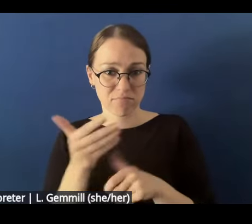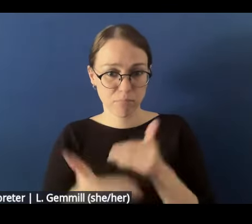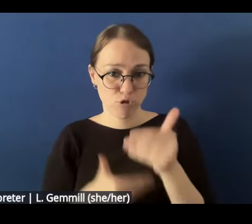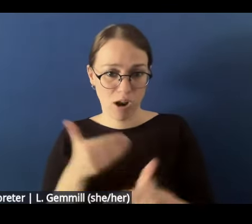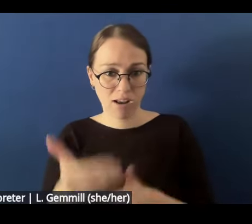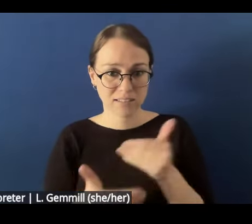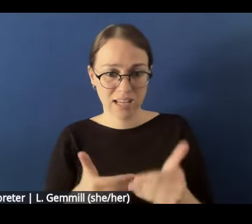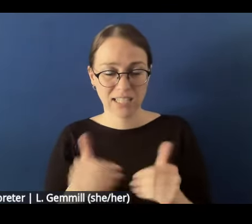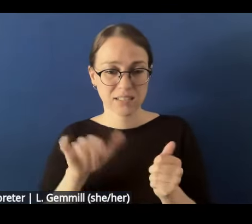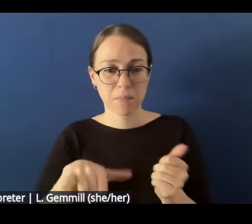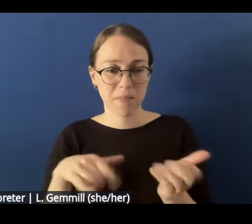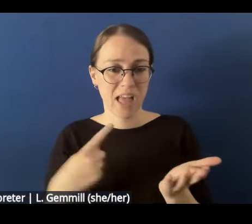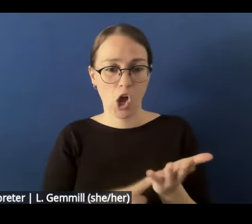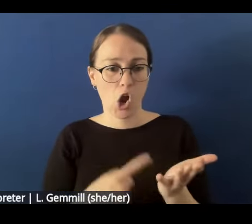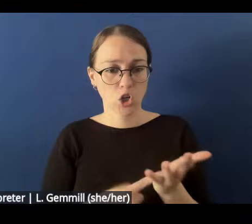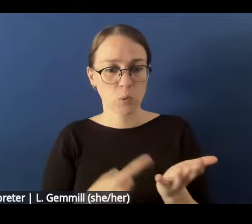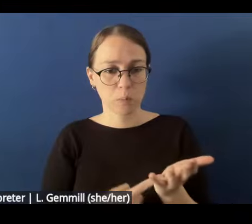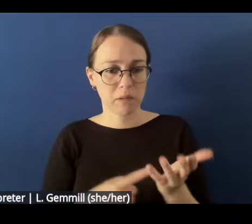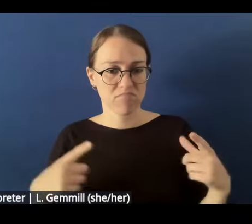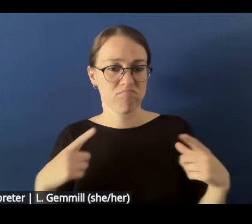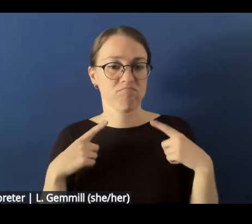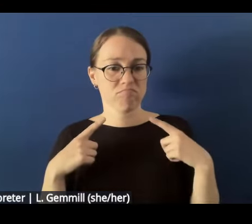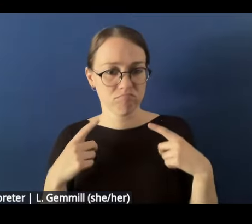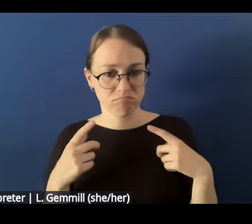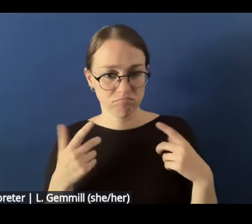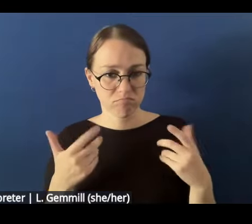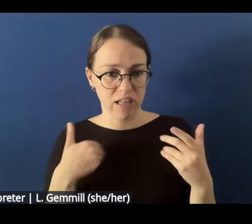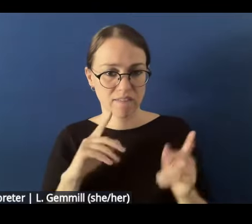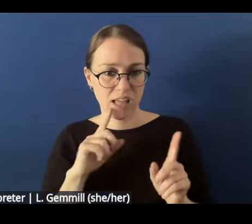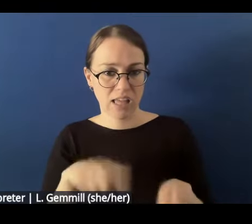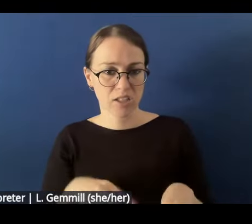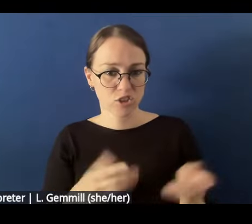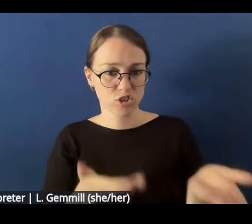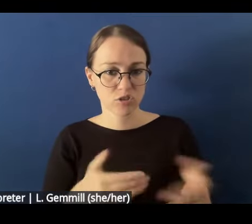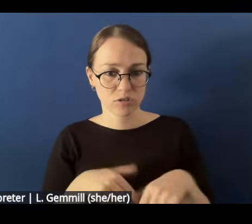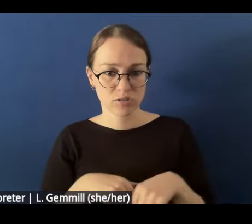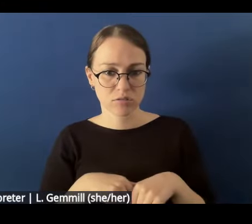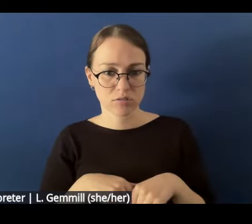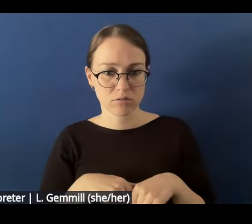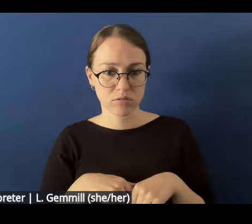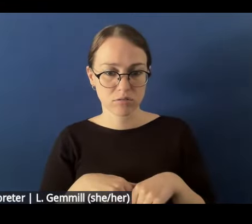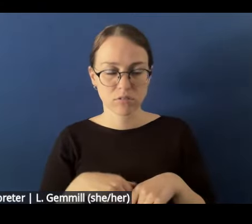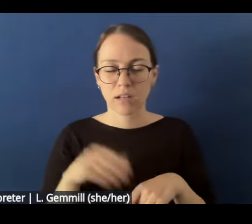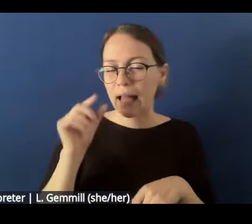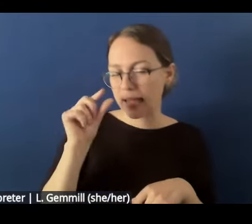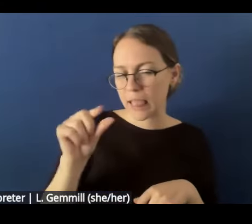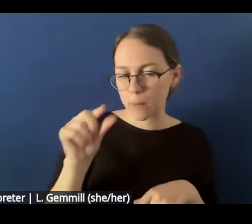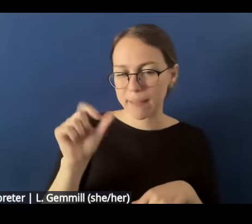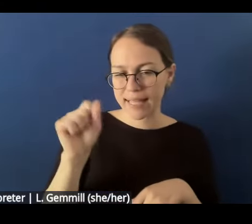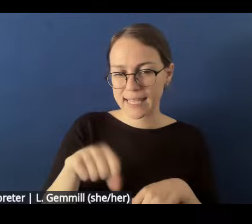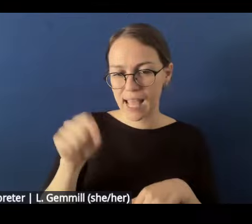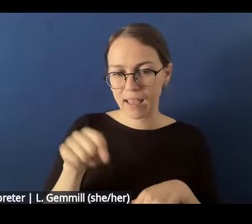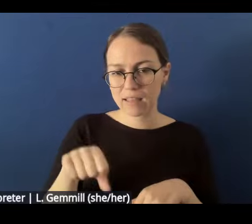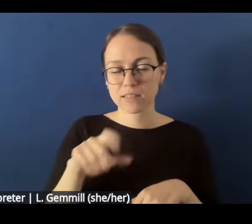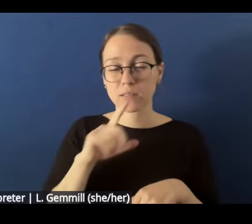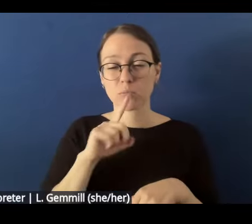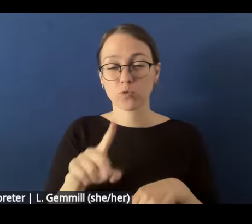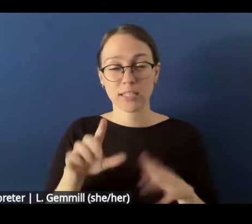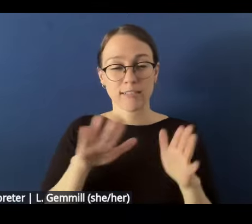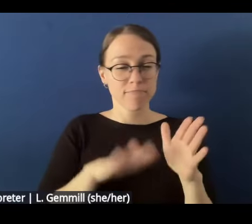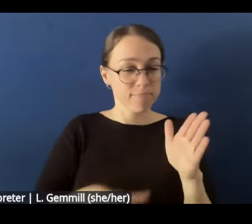argument. yeah, I think it's, I think a little bit, yes. So I think essentially